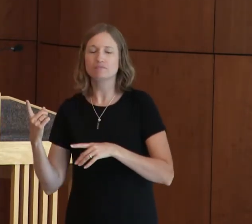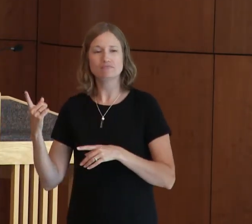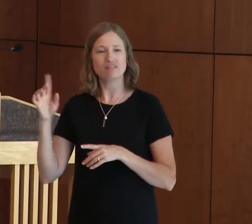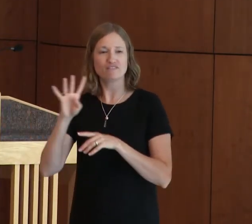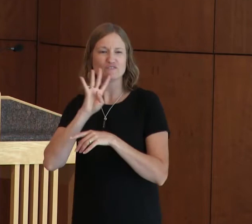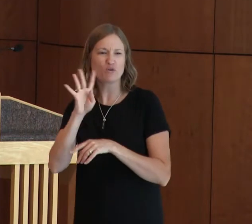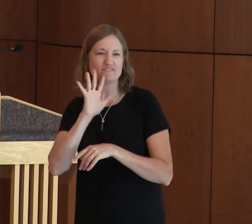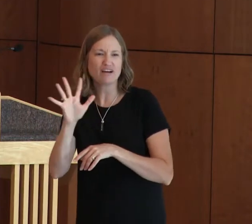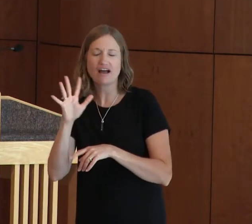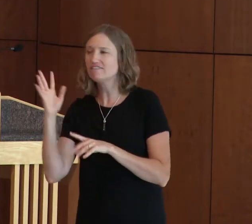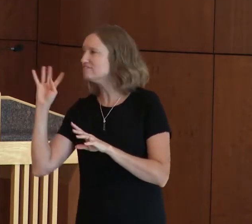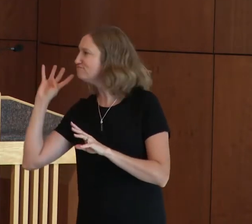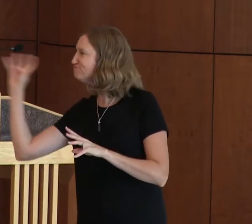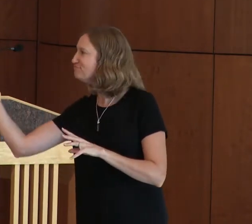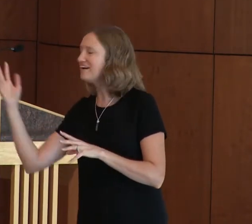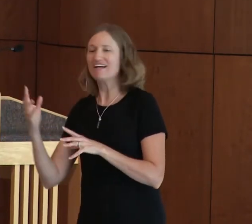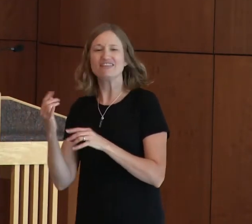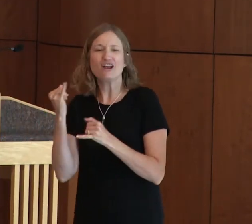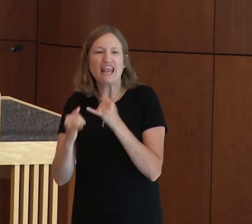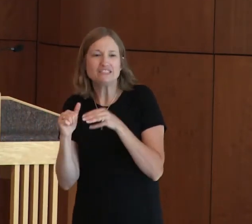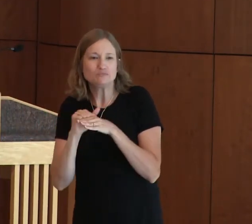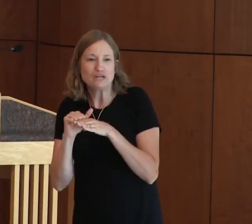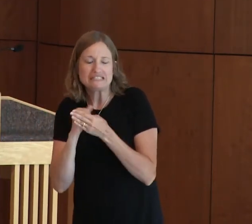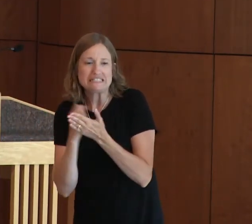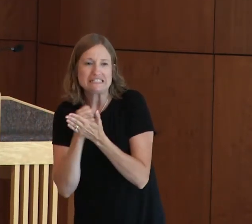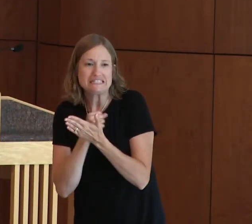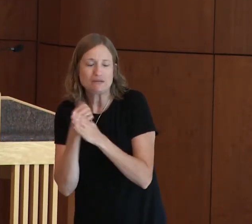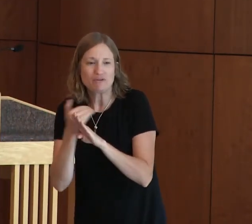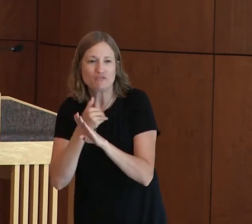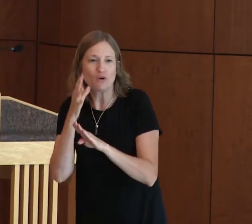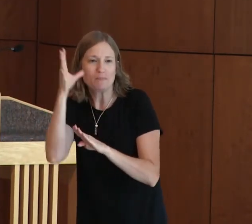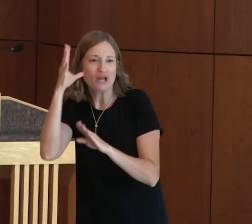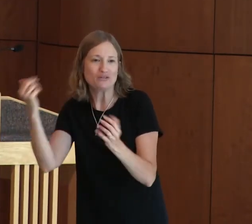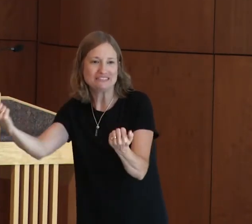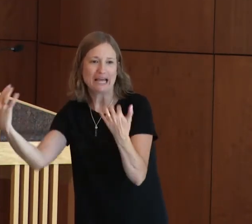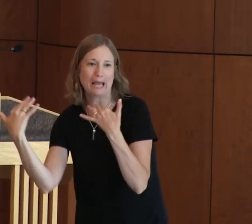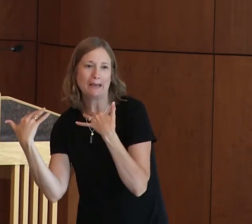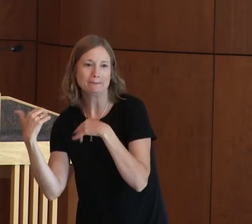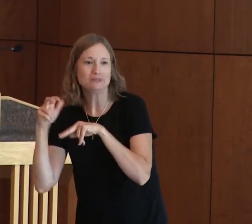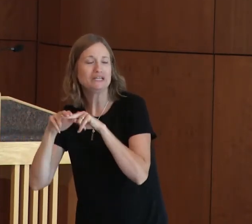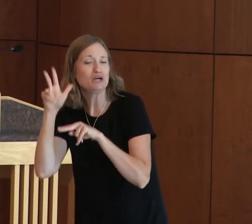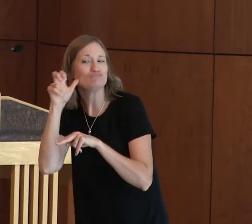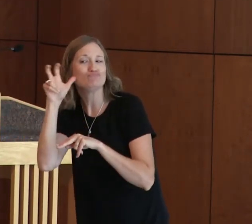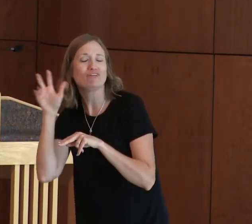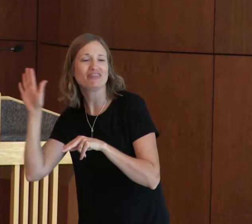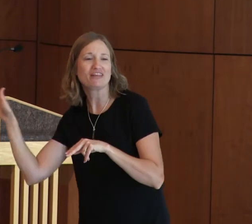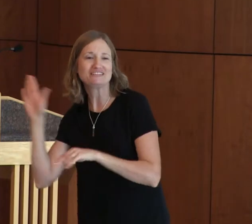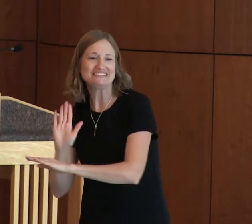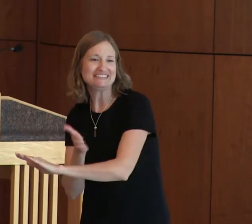They were doing their last little bit of practicing before the parents came in to hear all the songs that they had been